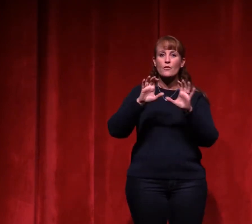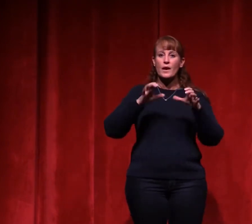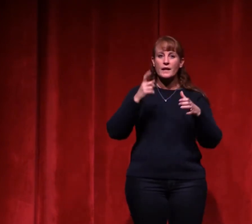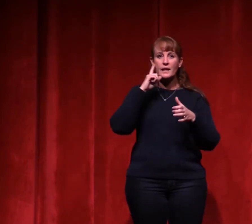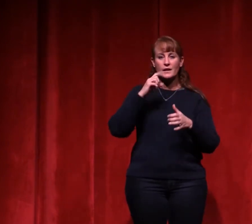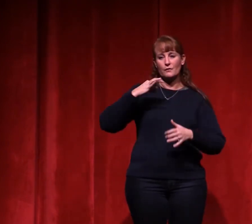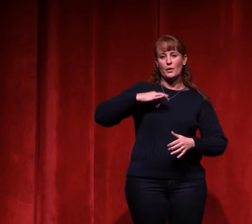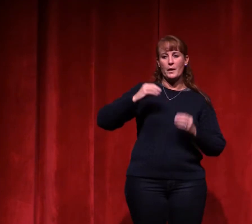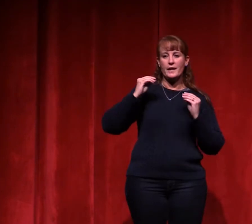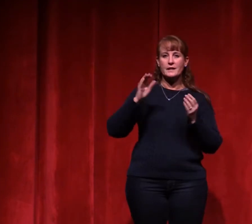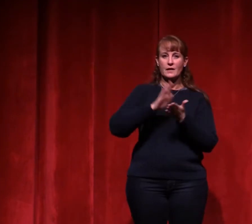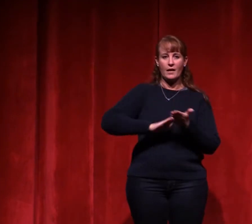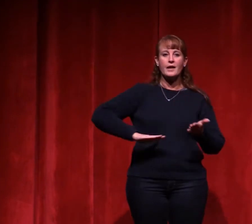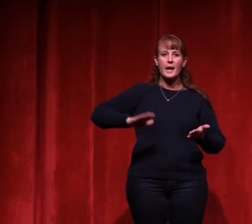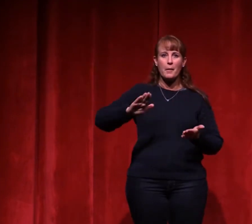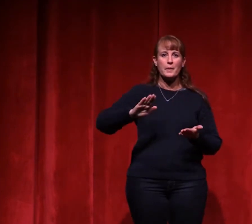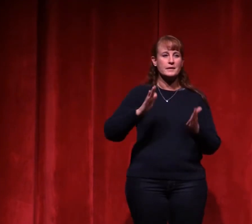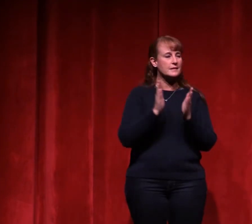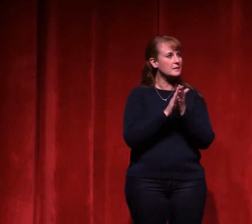for credit taught on campus.